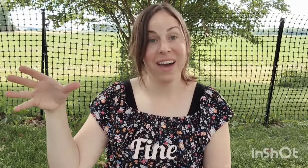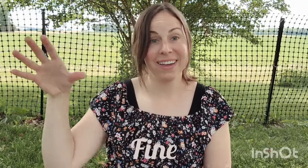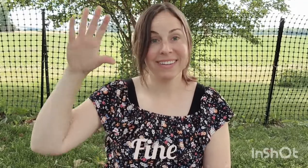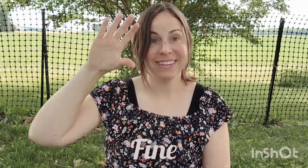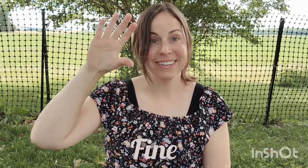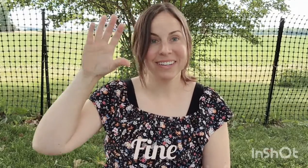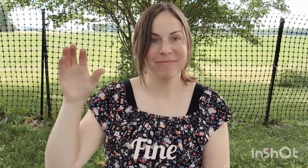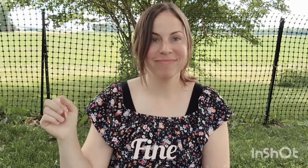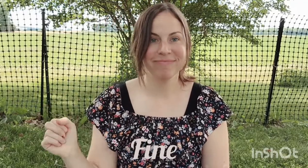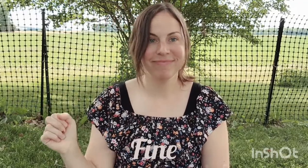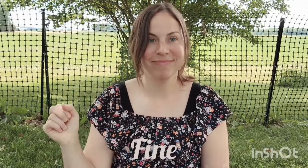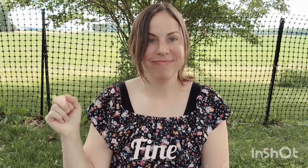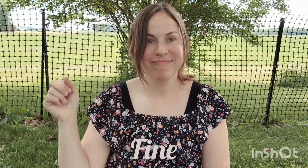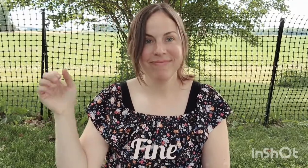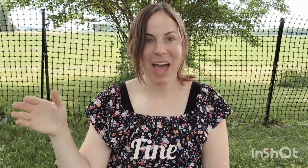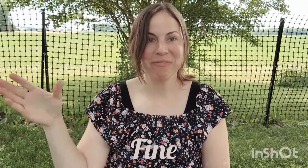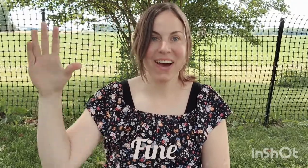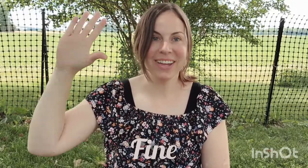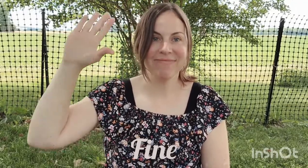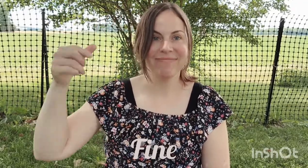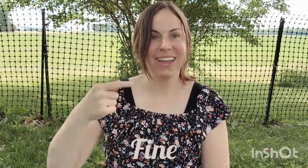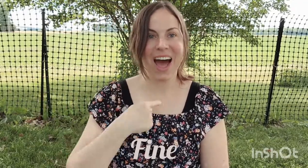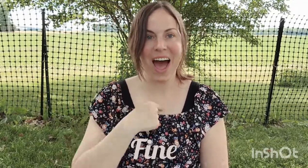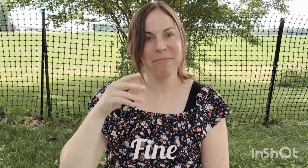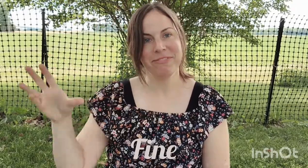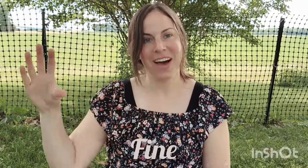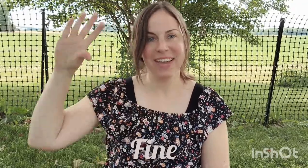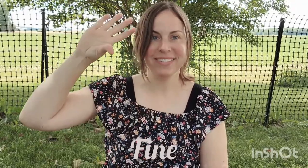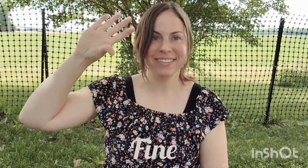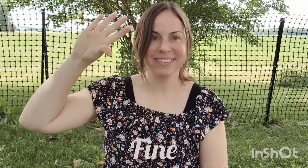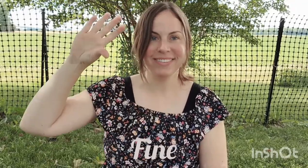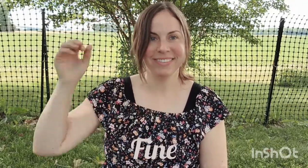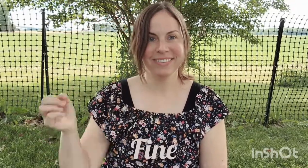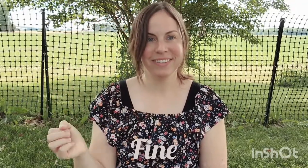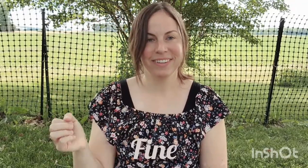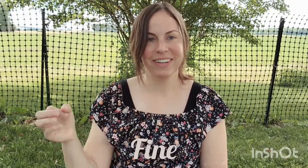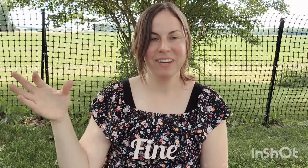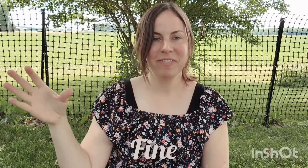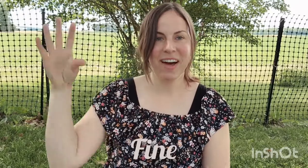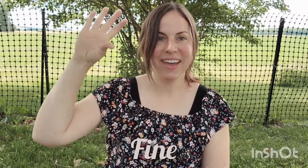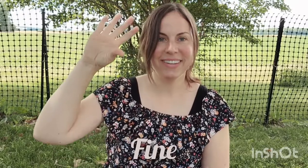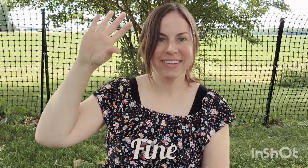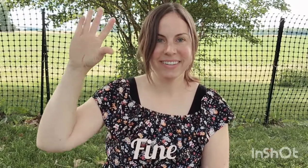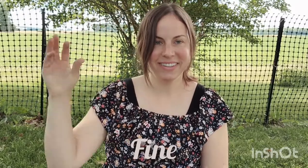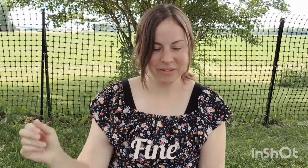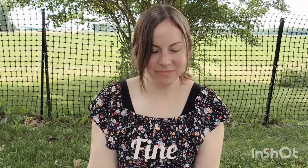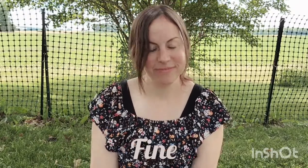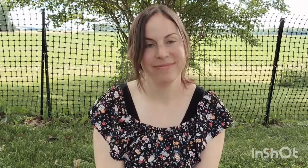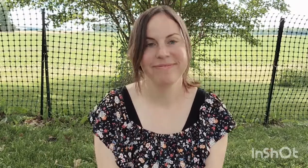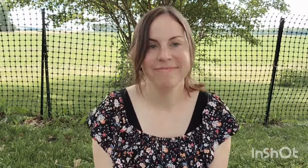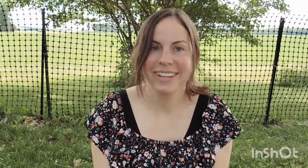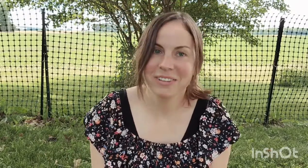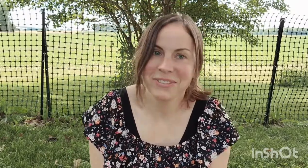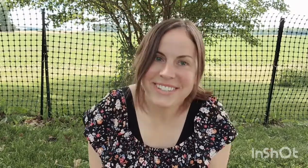Fine. I'm fine. I'm fine. Fine. Illustrations.